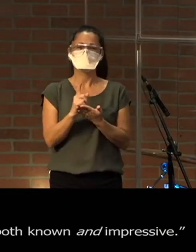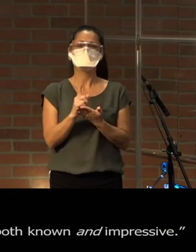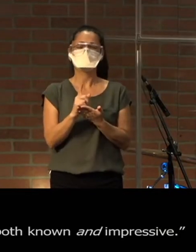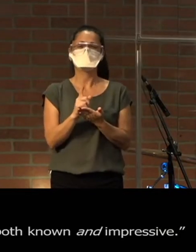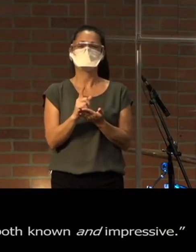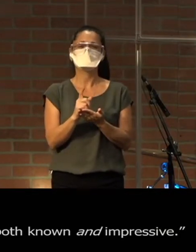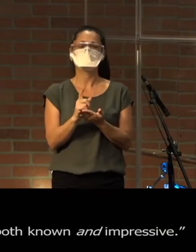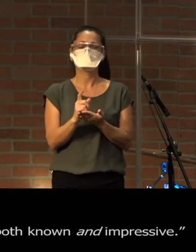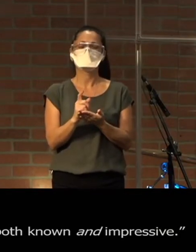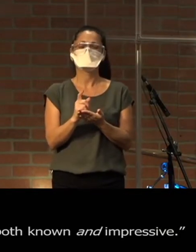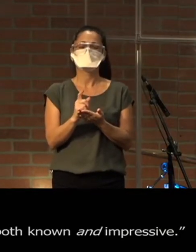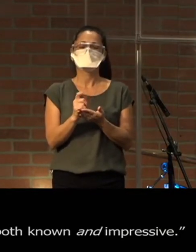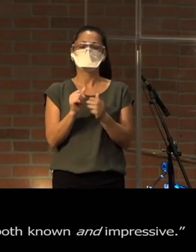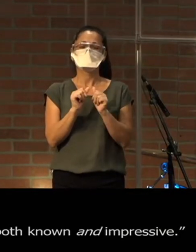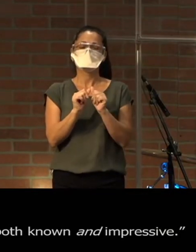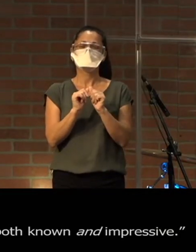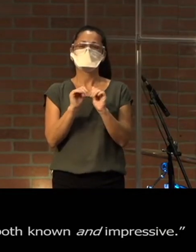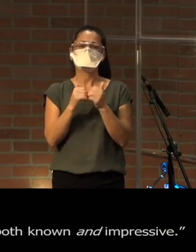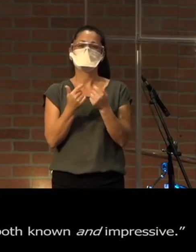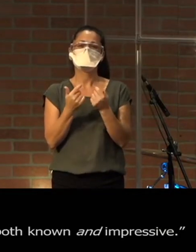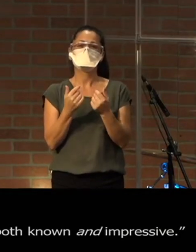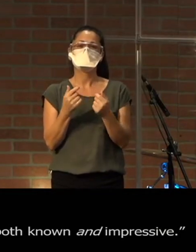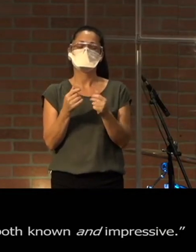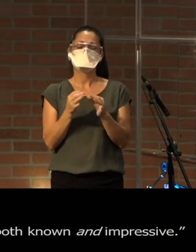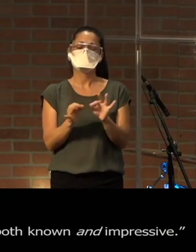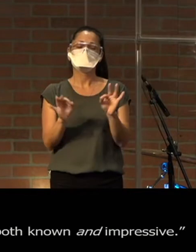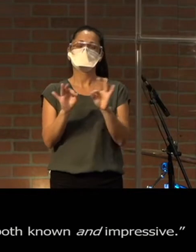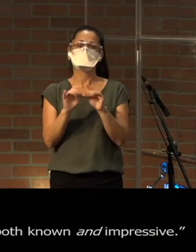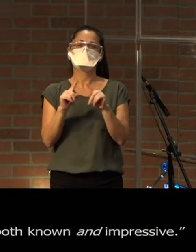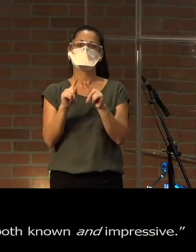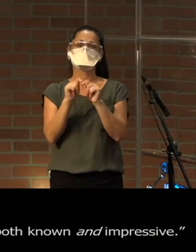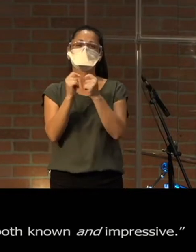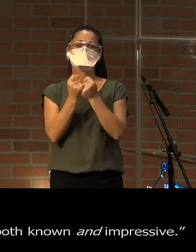up. And in good news, our version of teaming up is